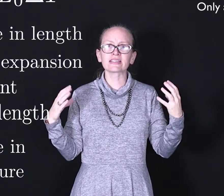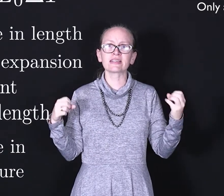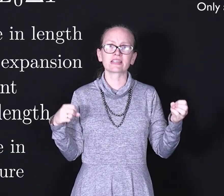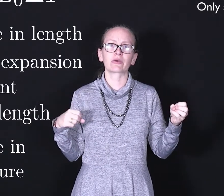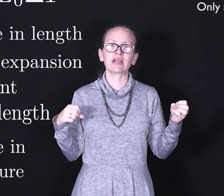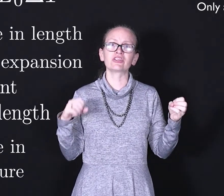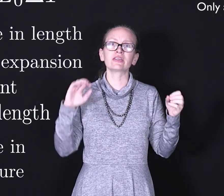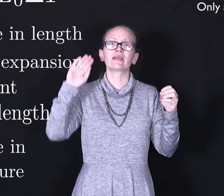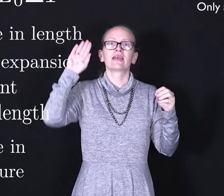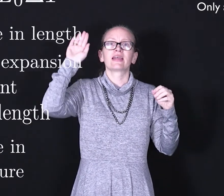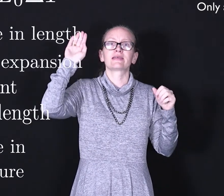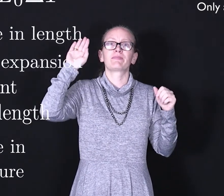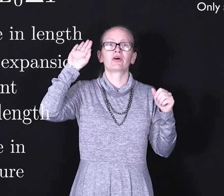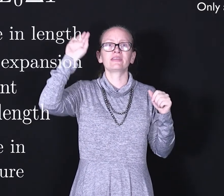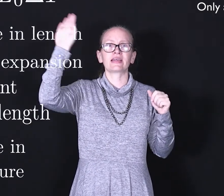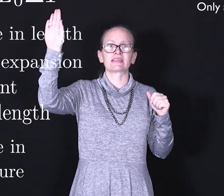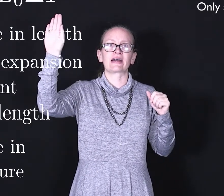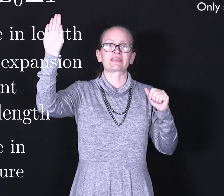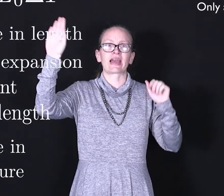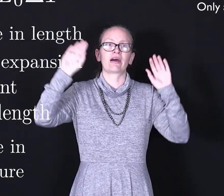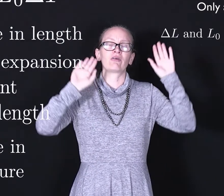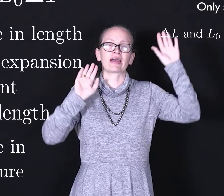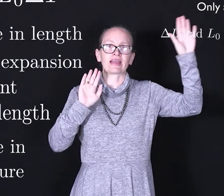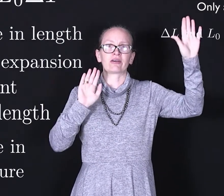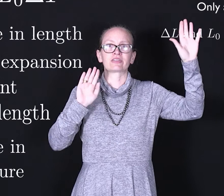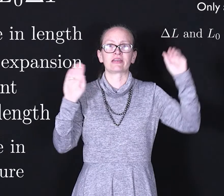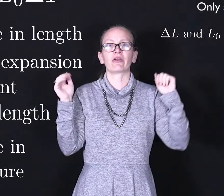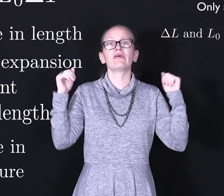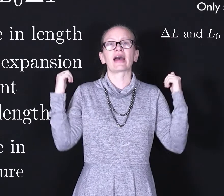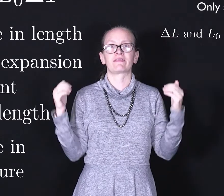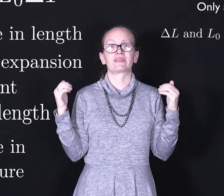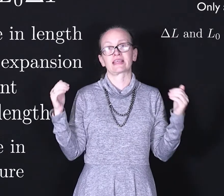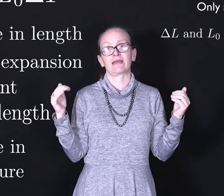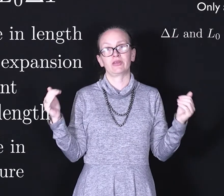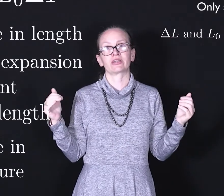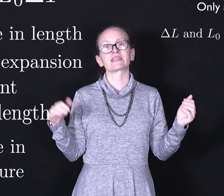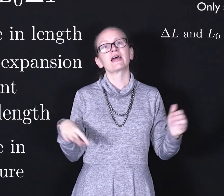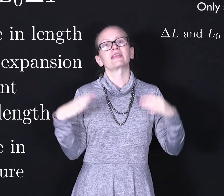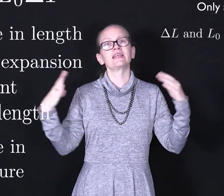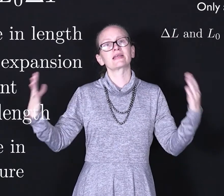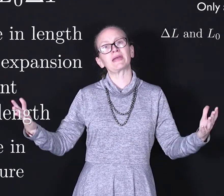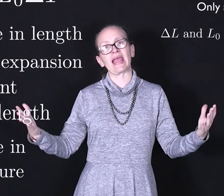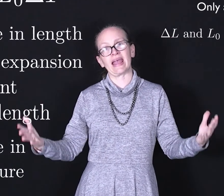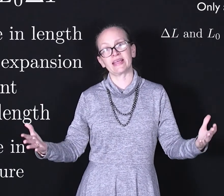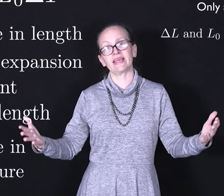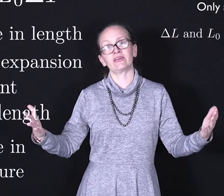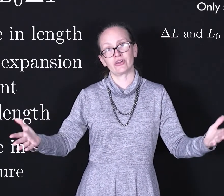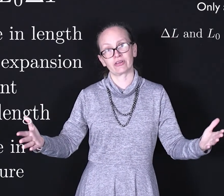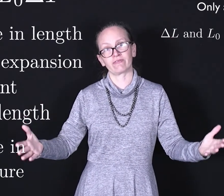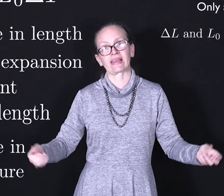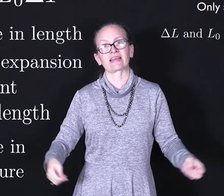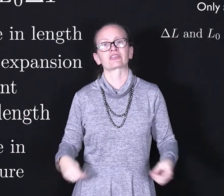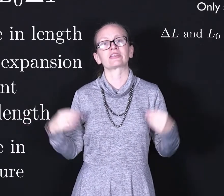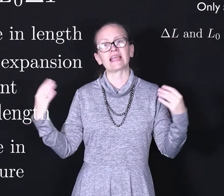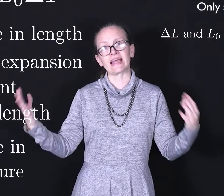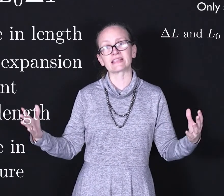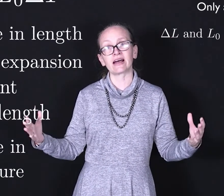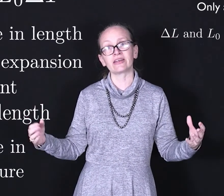in this equation, it's important that delta L and L0 have the same units. These can be any unit for length. So the SI